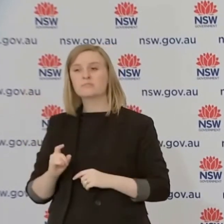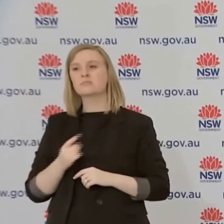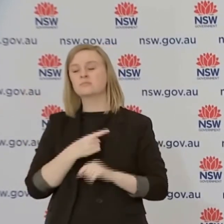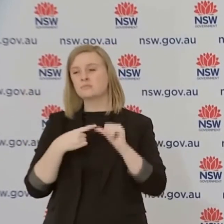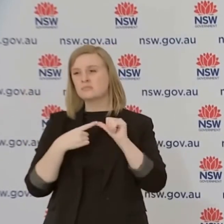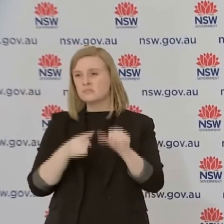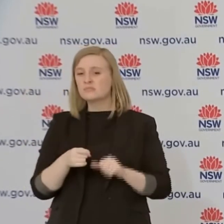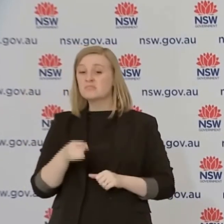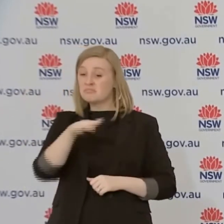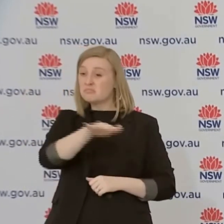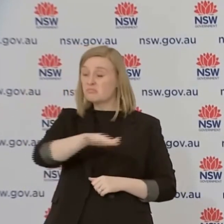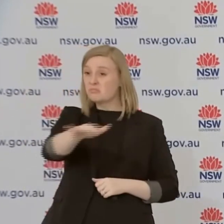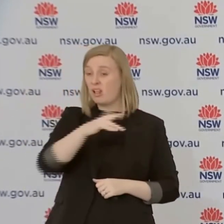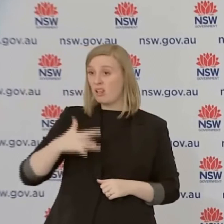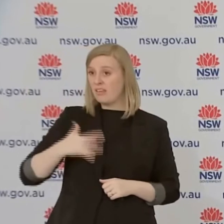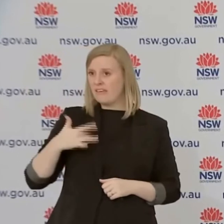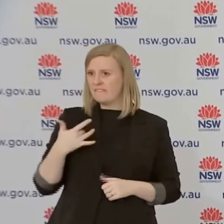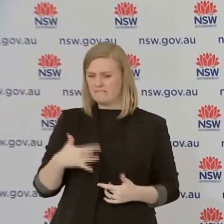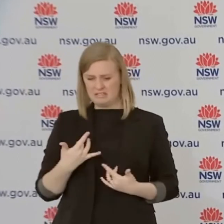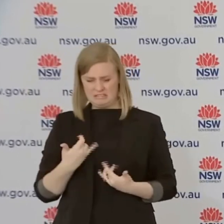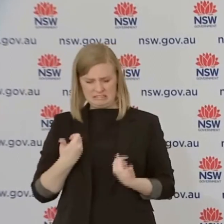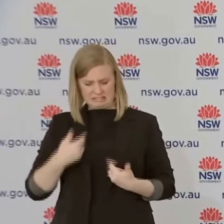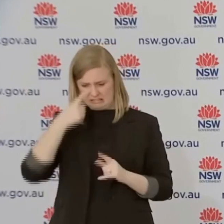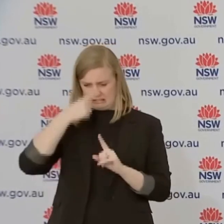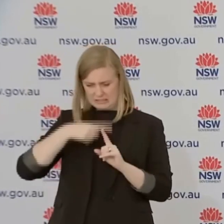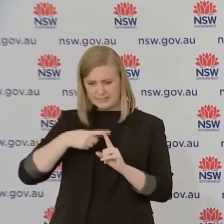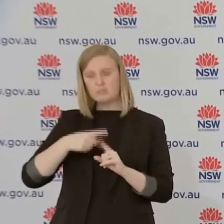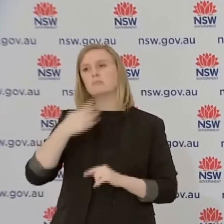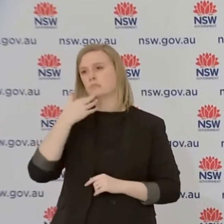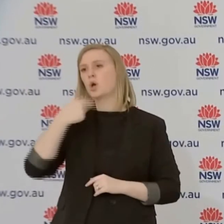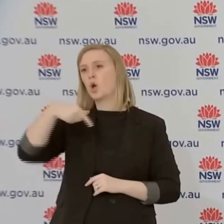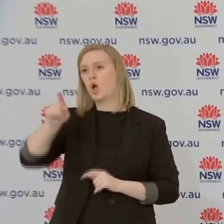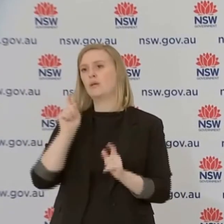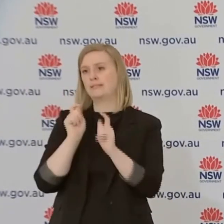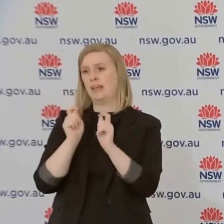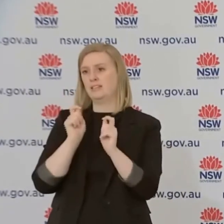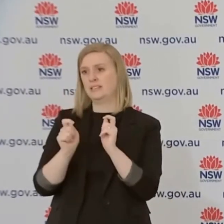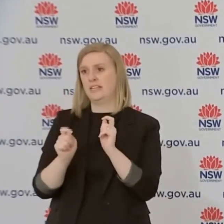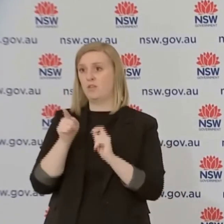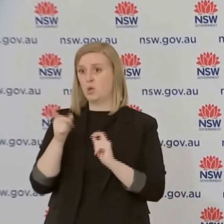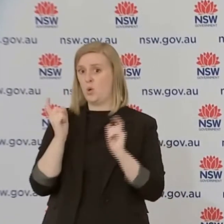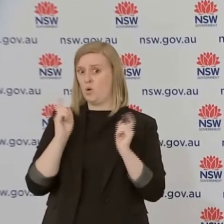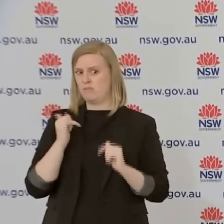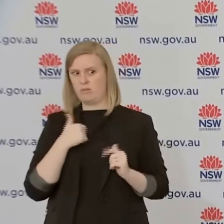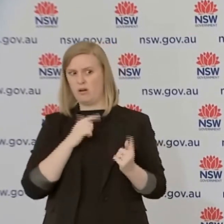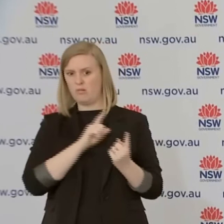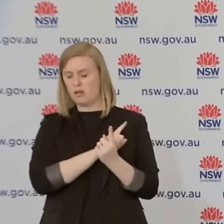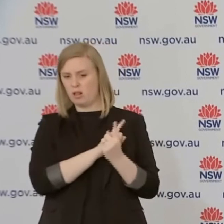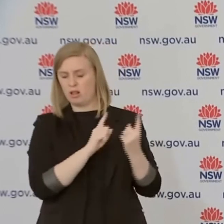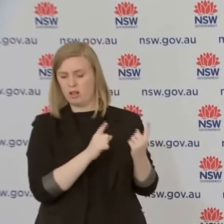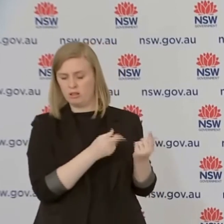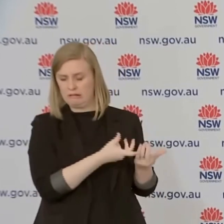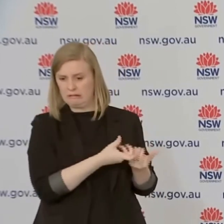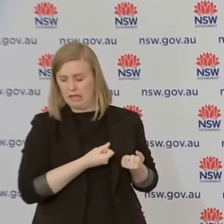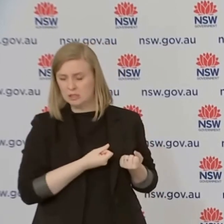symptoms whatsoever, or as the Premier said, if they're concerned in any manner, shape or form they might have been exposed to the virus, please go and get tested. Dr. Chant